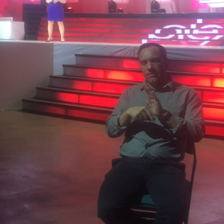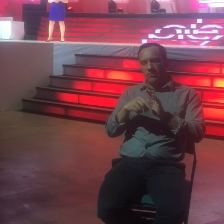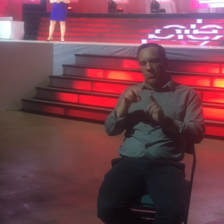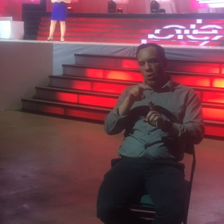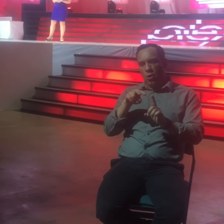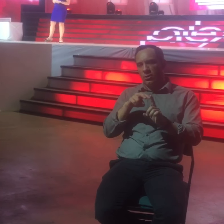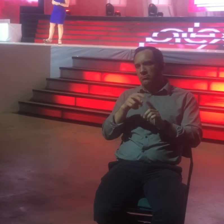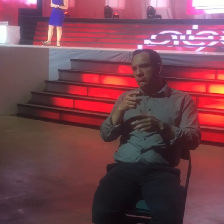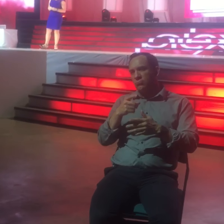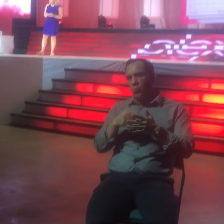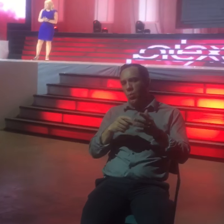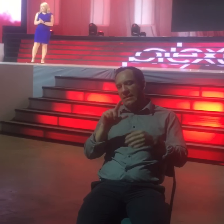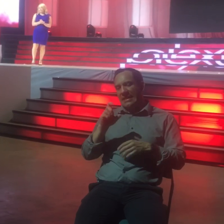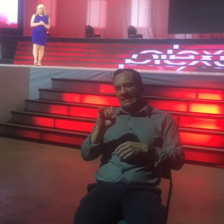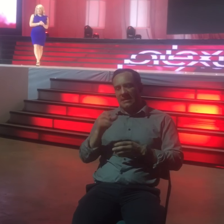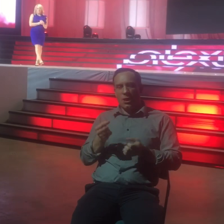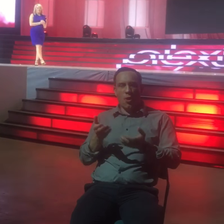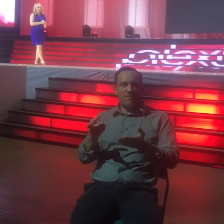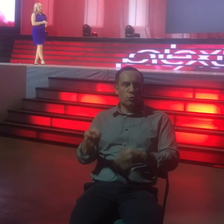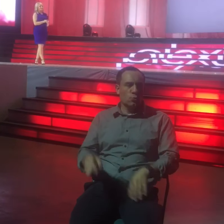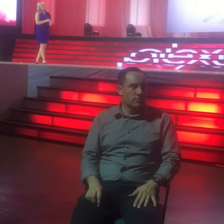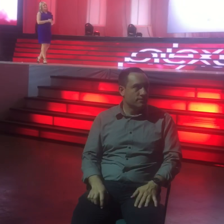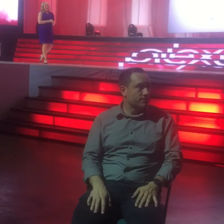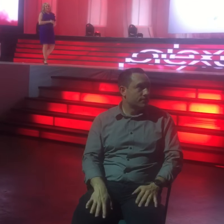can offer you.